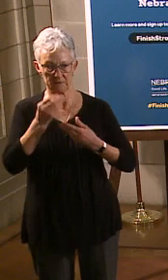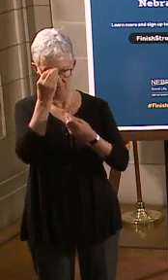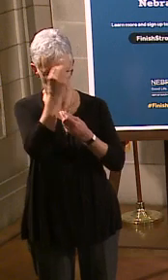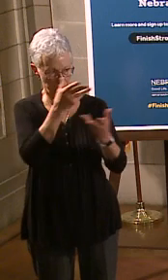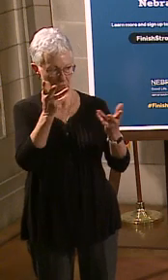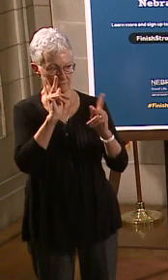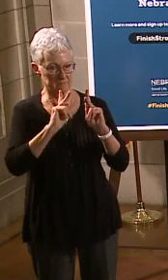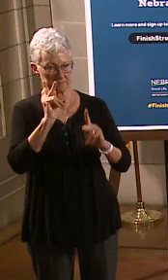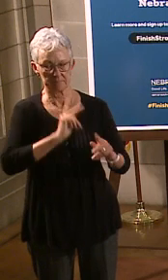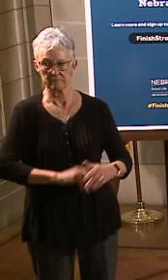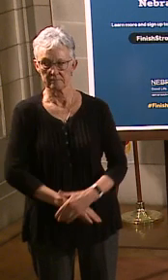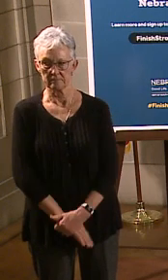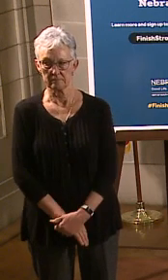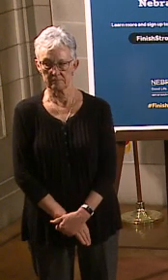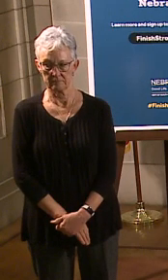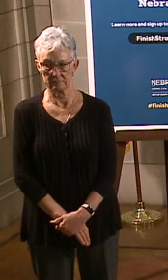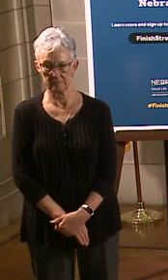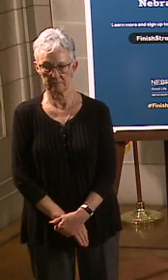Okay.